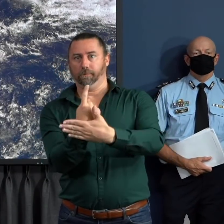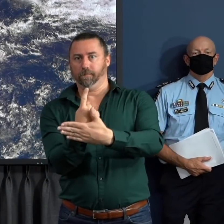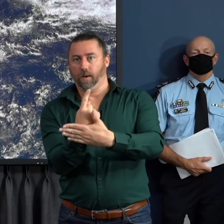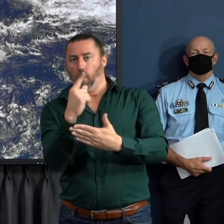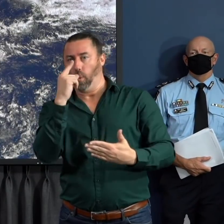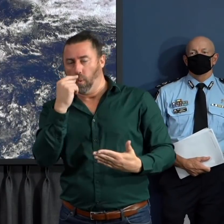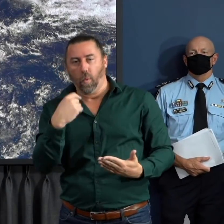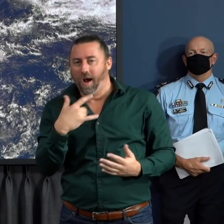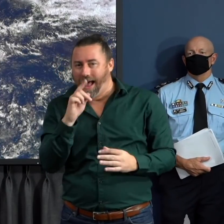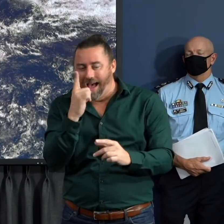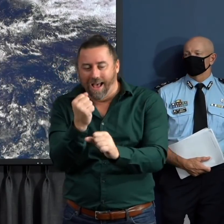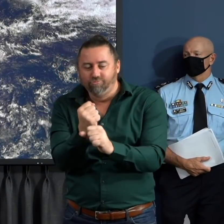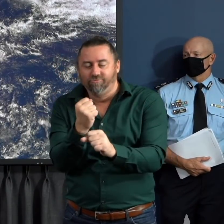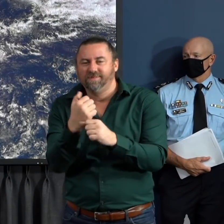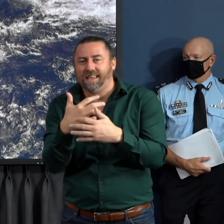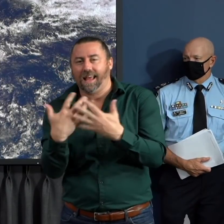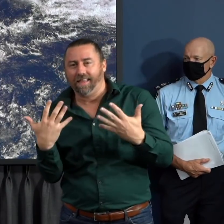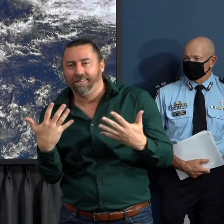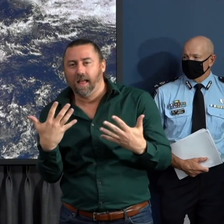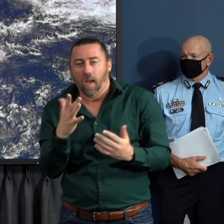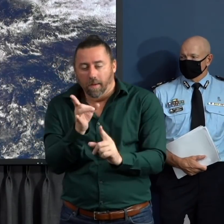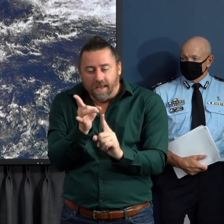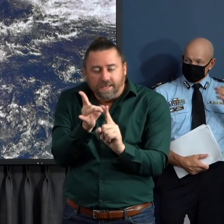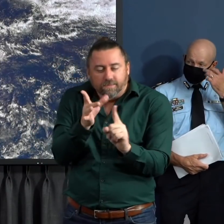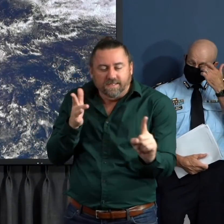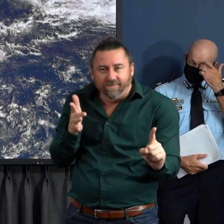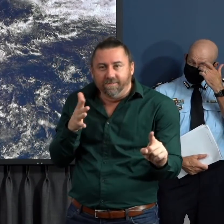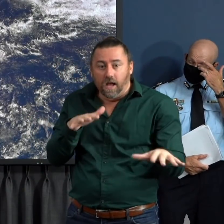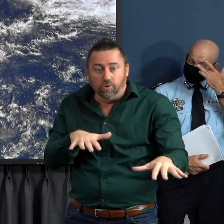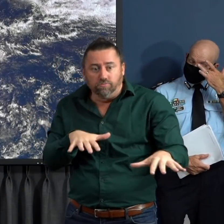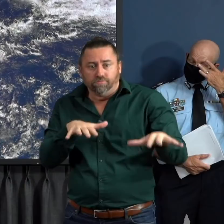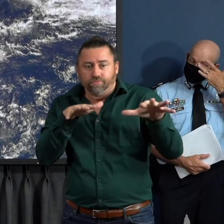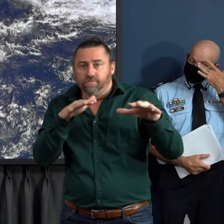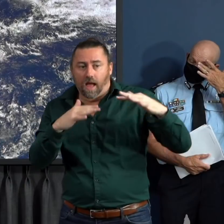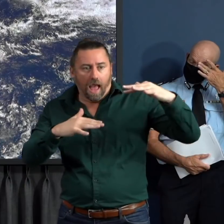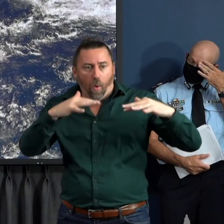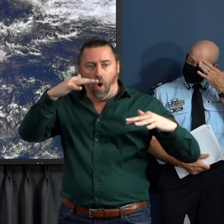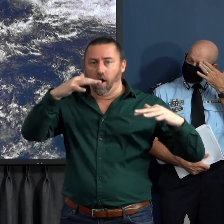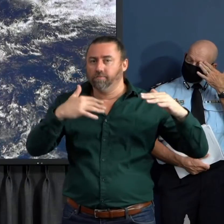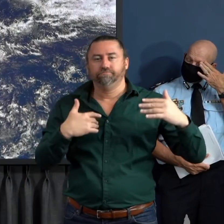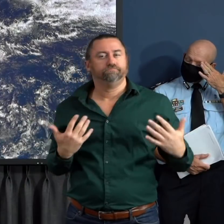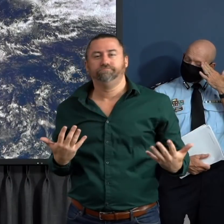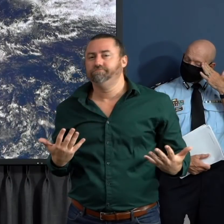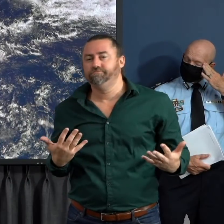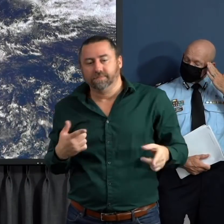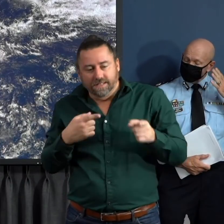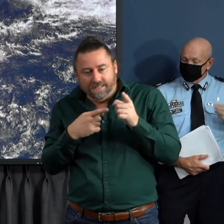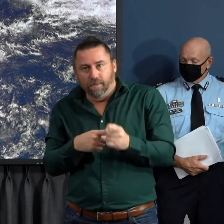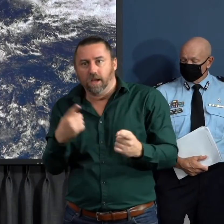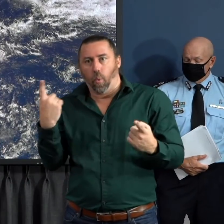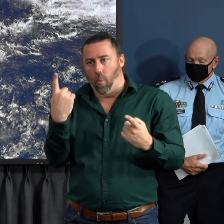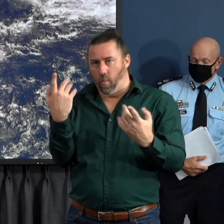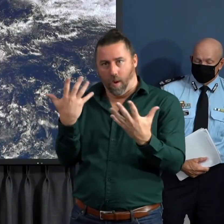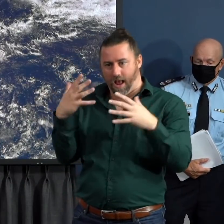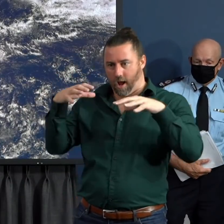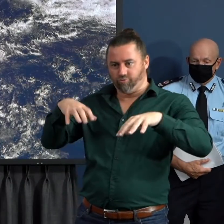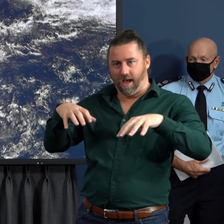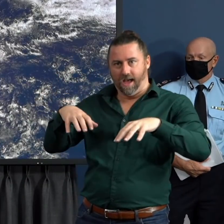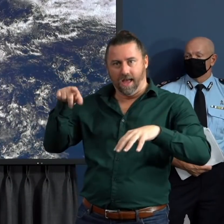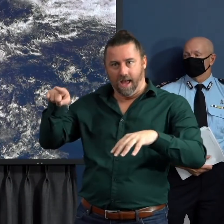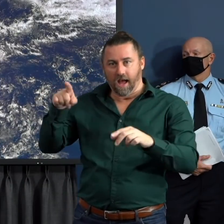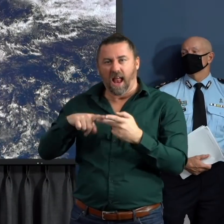that's what we're doing. But in terms of exact numbers and peaks, that will absolutely depend on where we see these pockets of